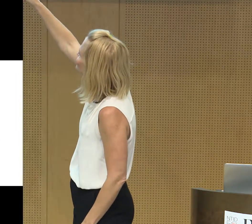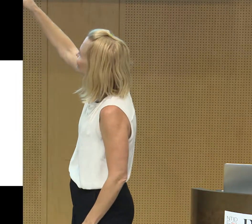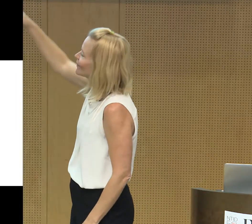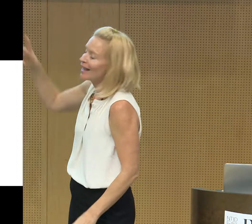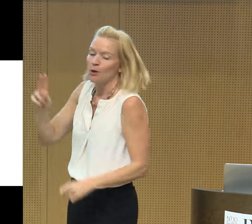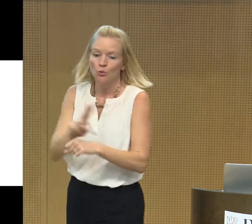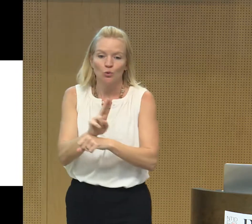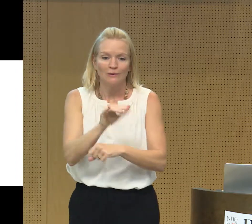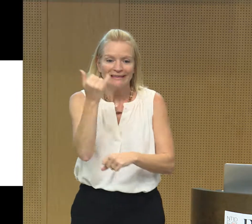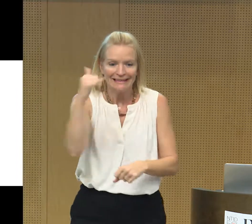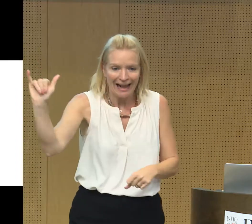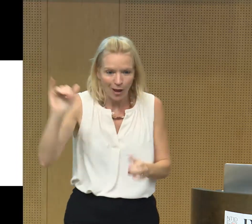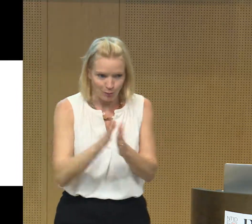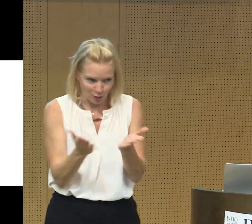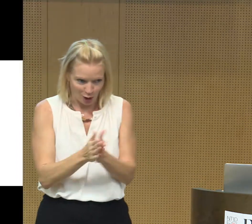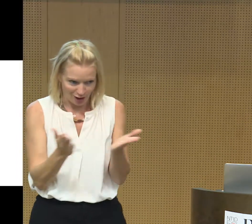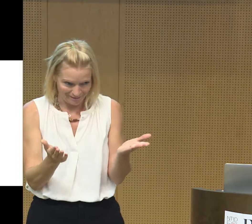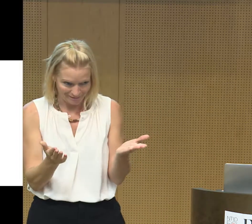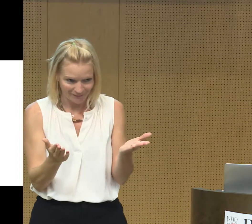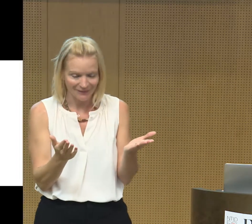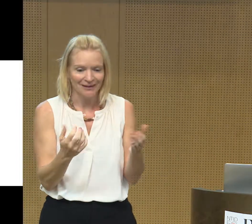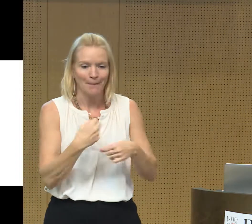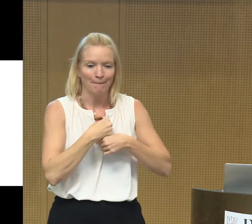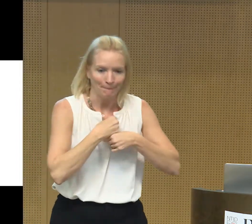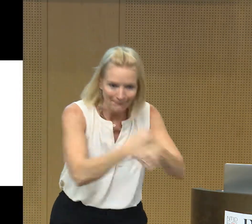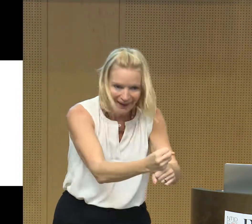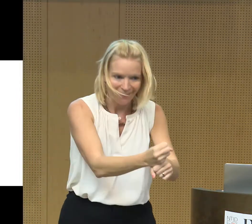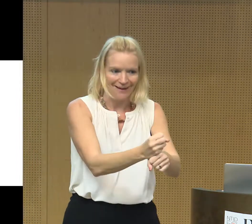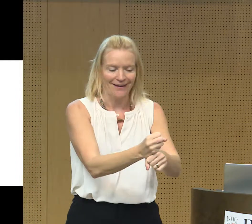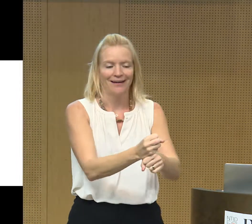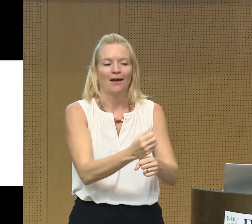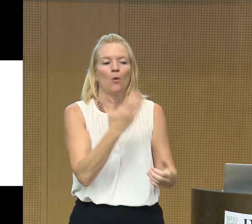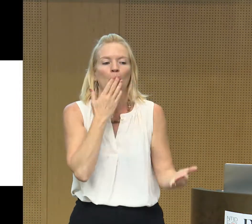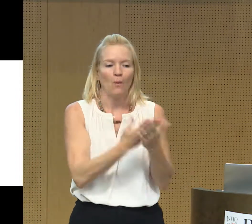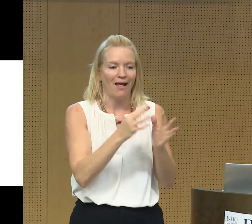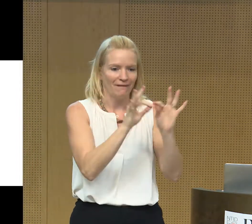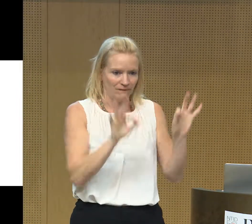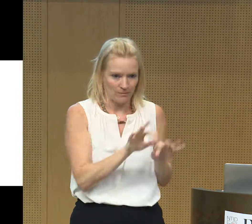And we use that yellow book that I showed before to make a well-formed